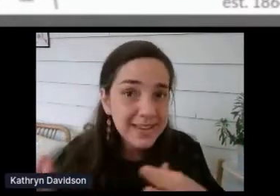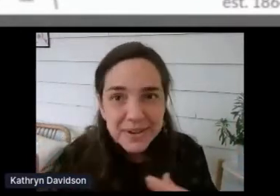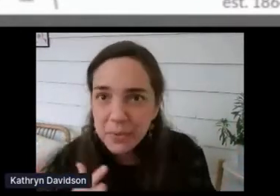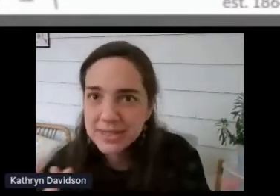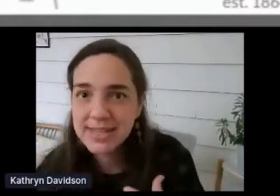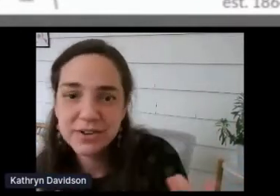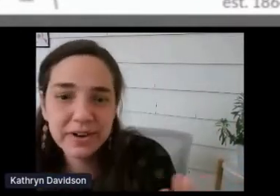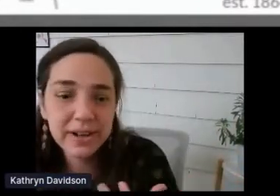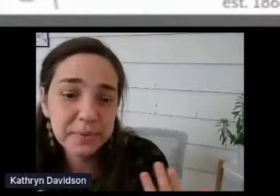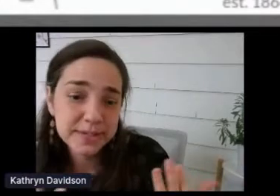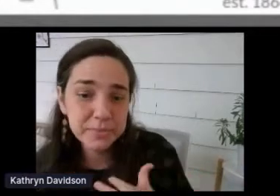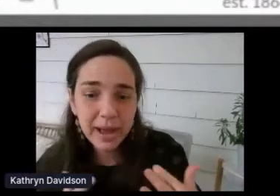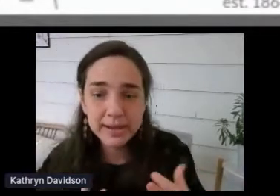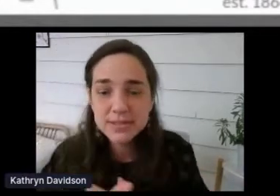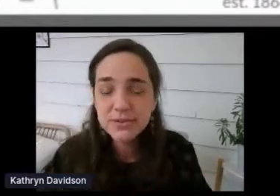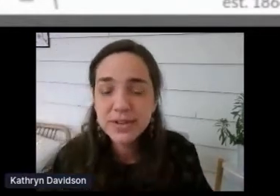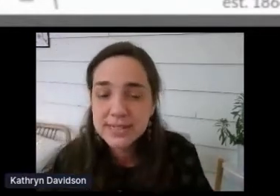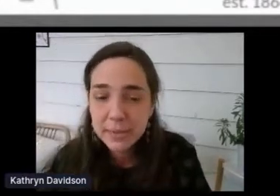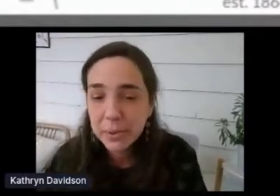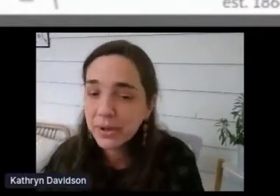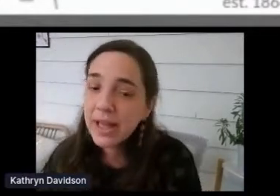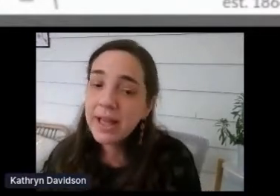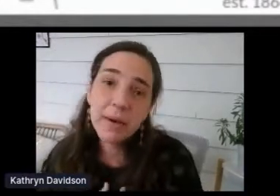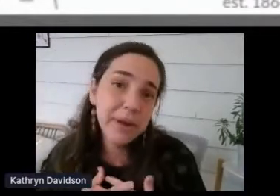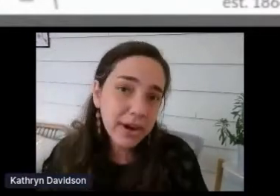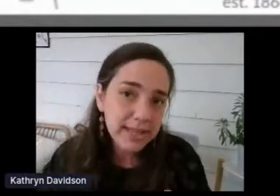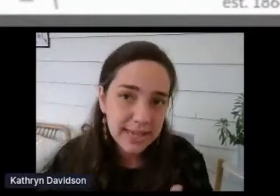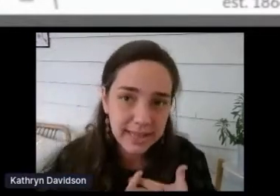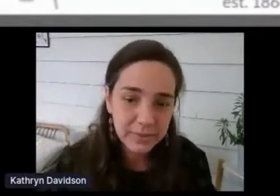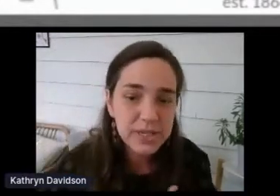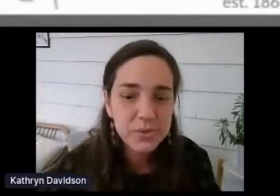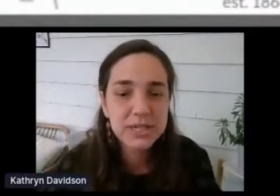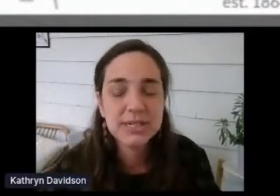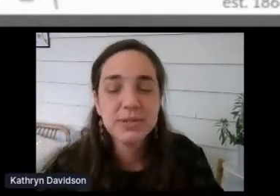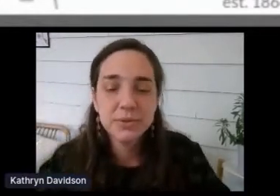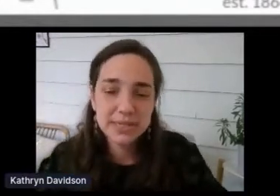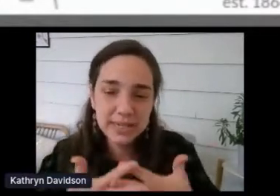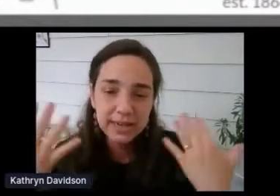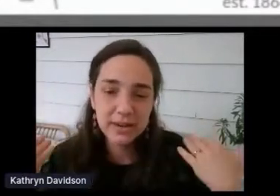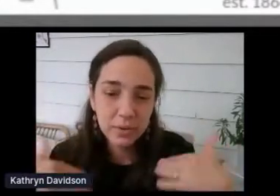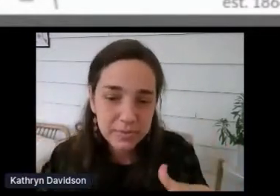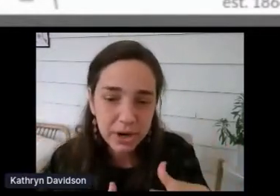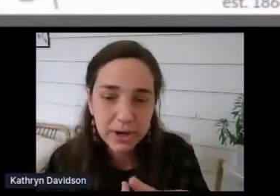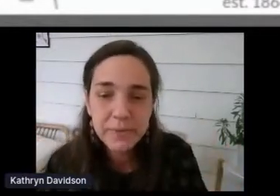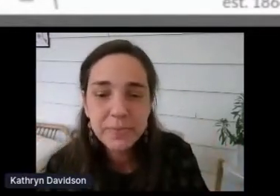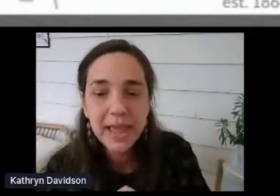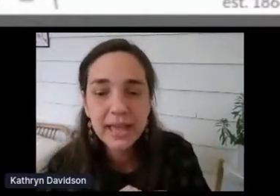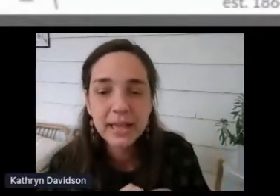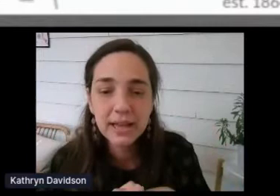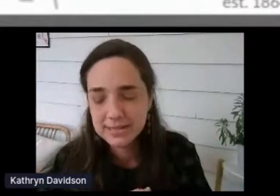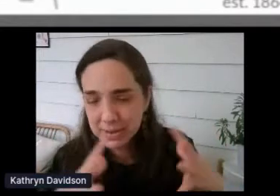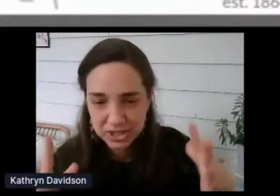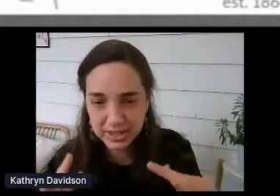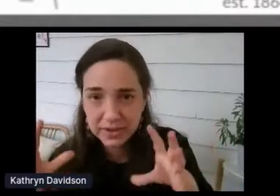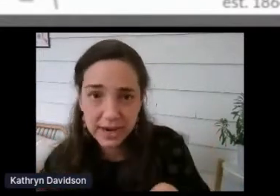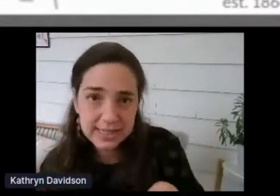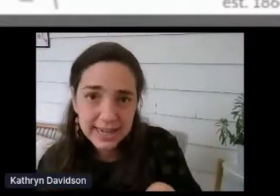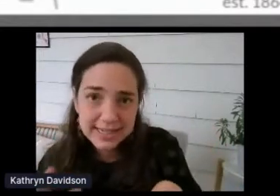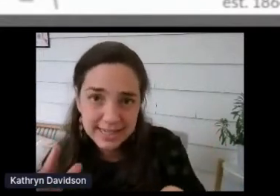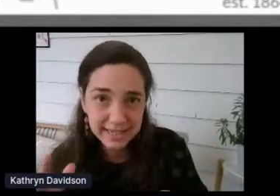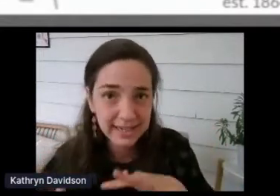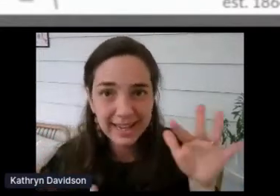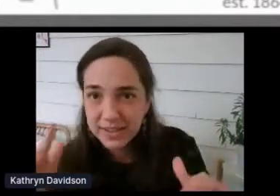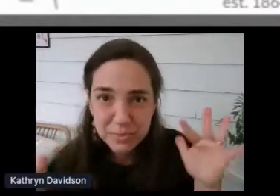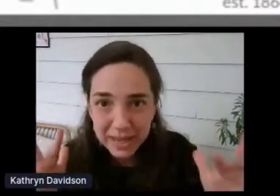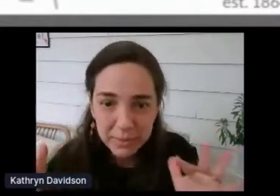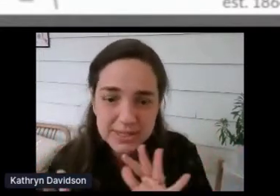languages, even ones that are very close nearby. So for example, American Sign Language, which is used in North America, and especially in the United States